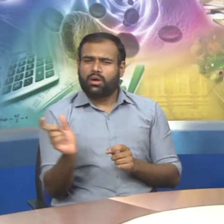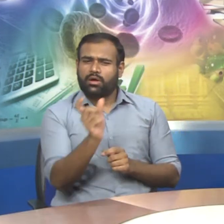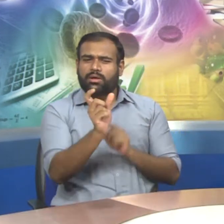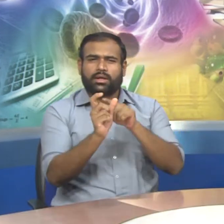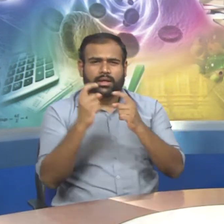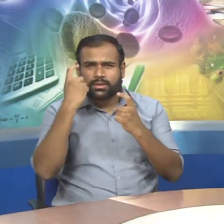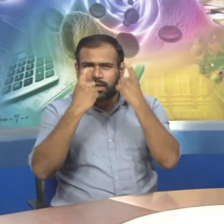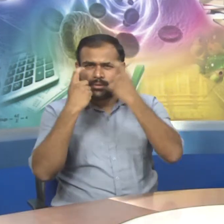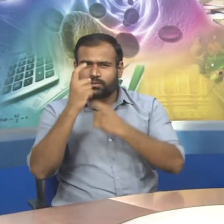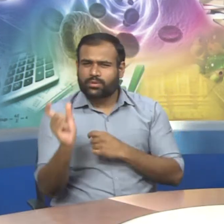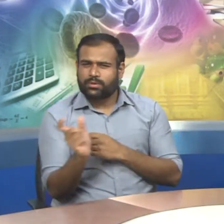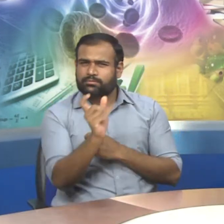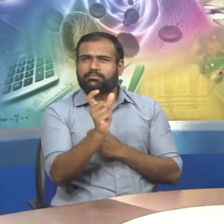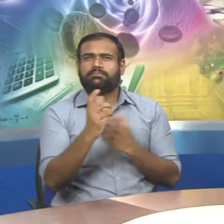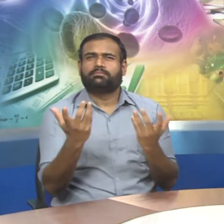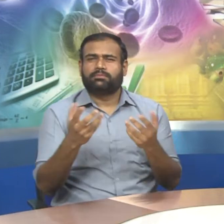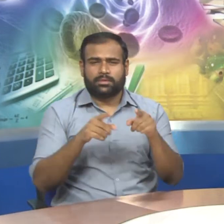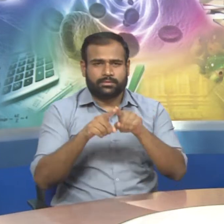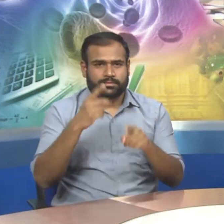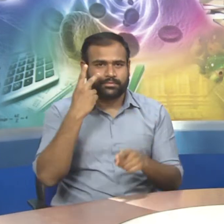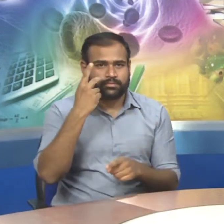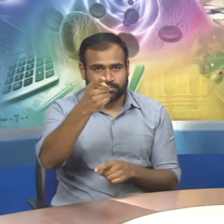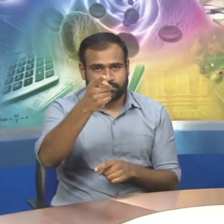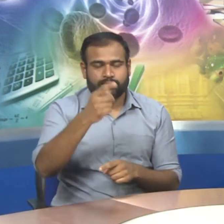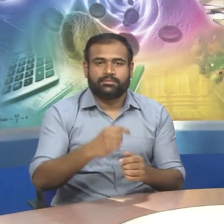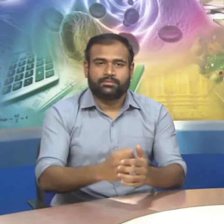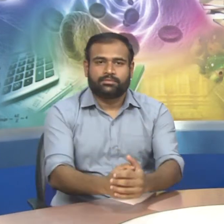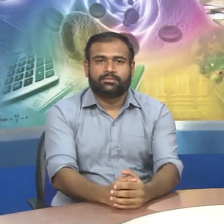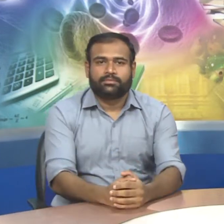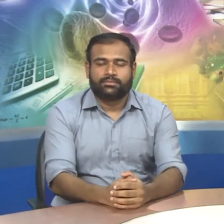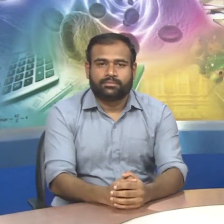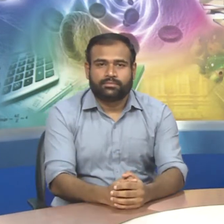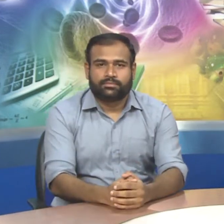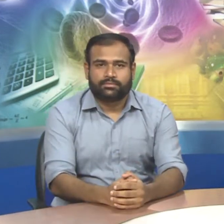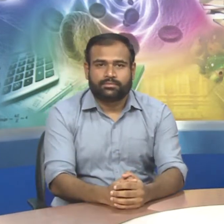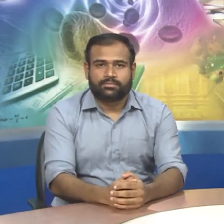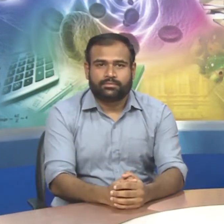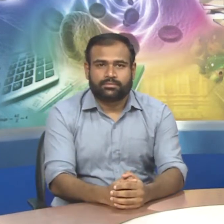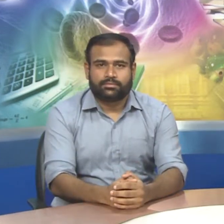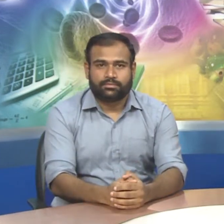You have to think and tell what is the sign equivalent to these 2 signs.